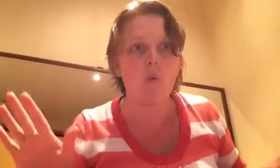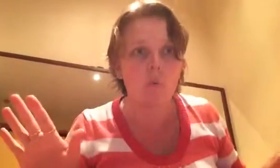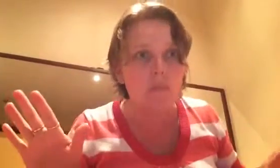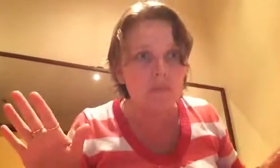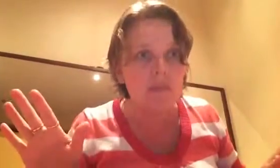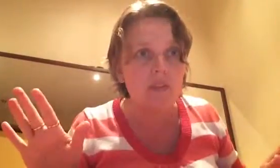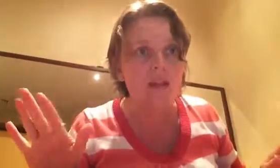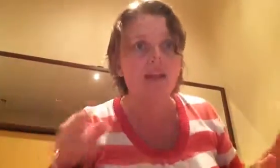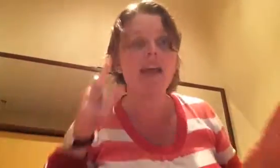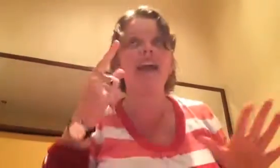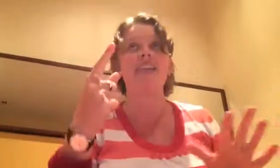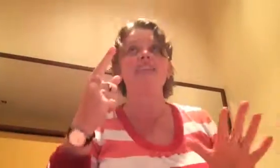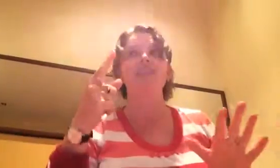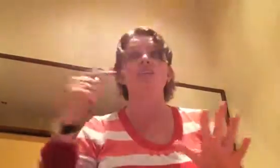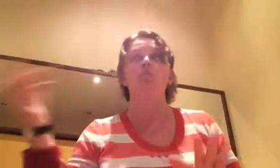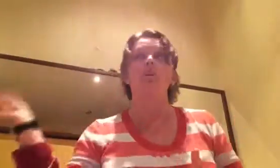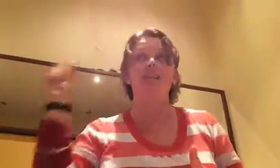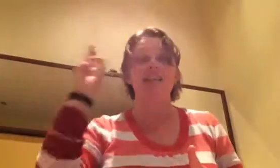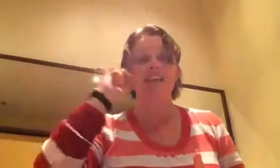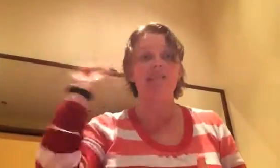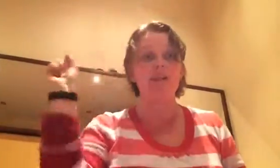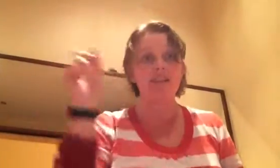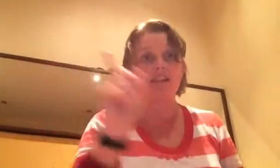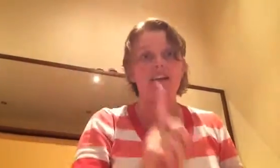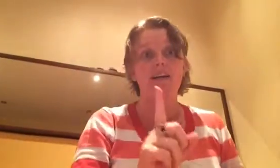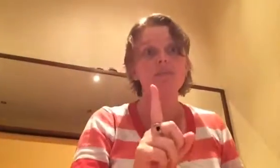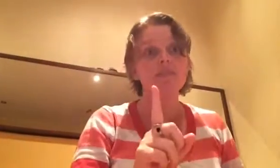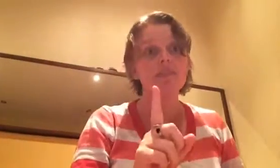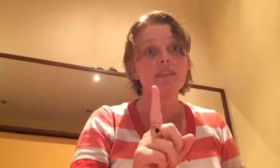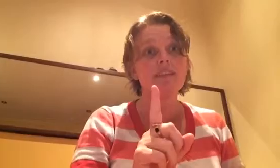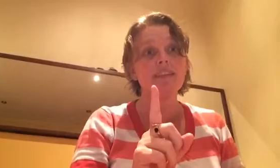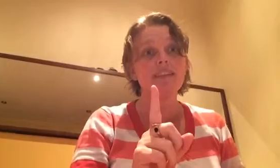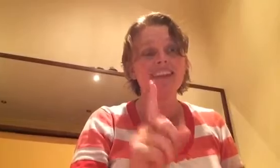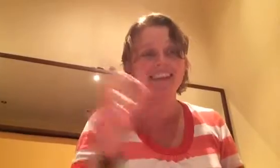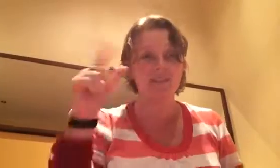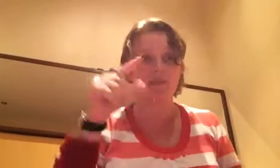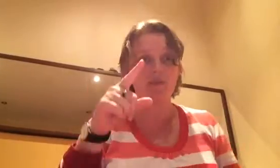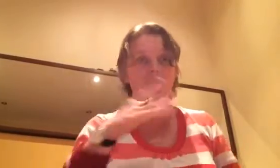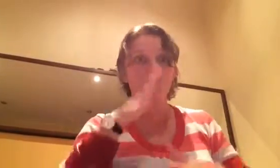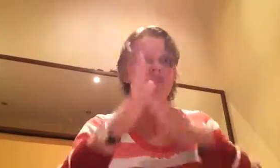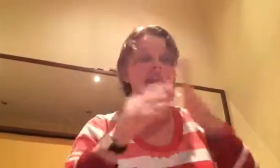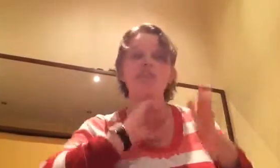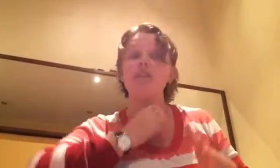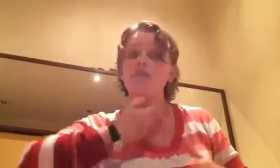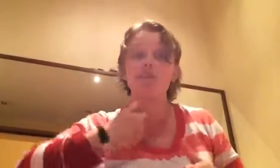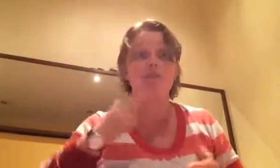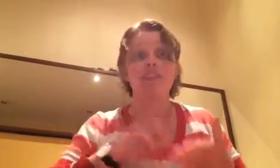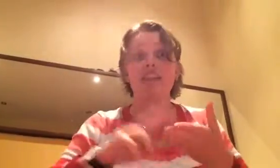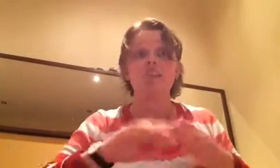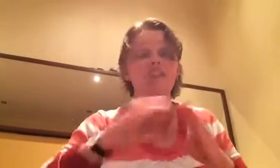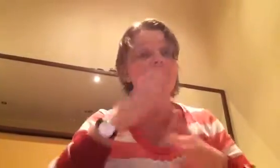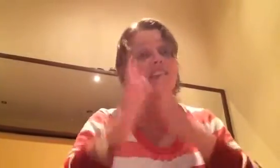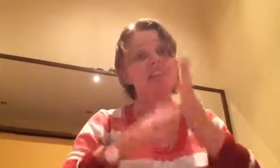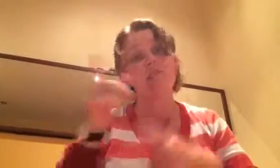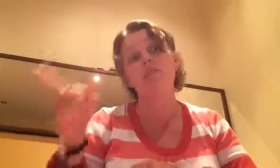all. And when a deaf person comes into the room, they turn their voice off just naturally and they sign with